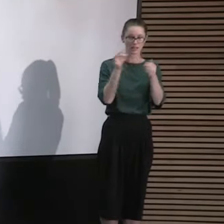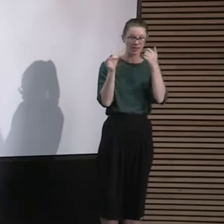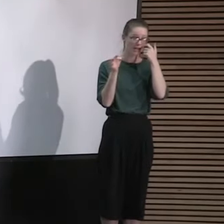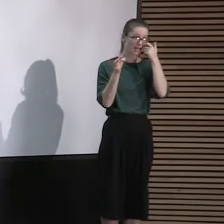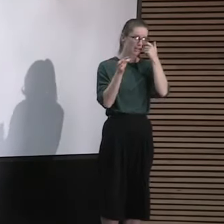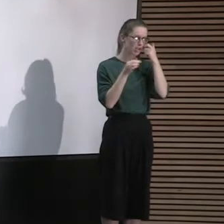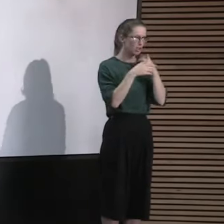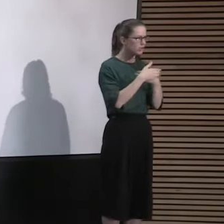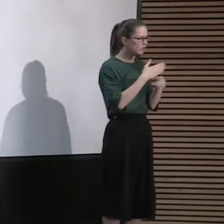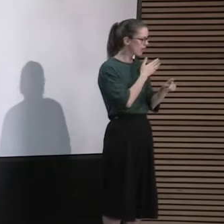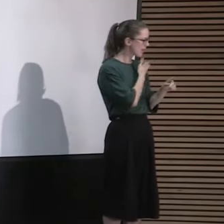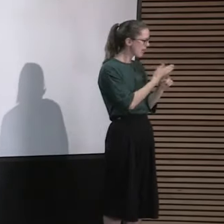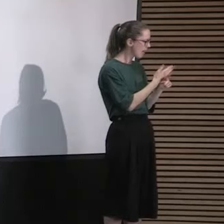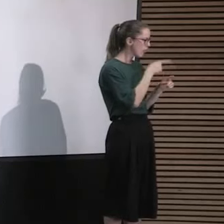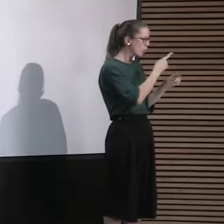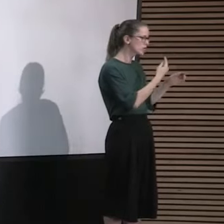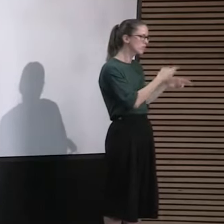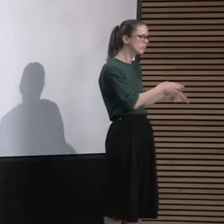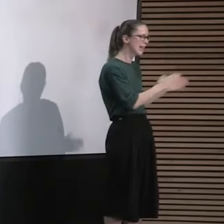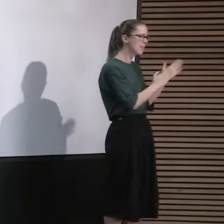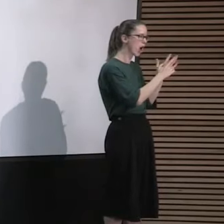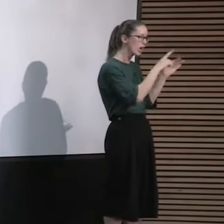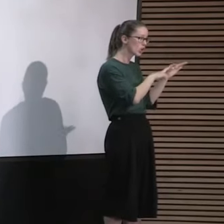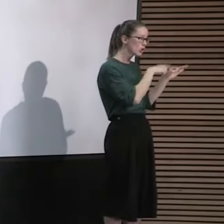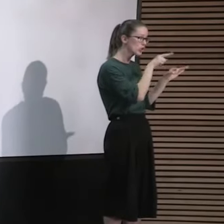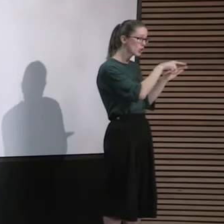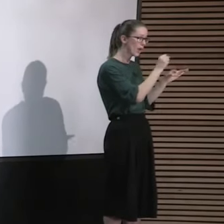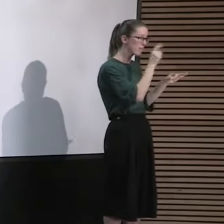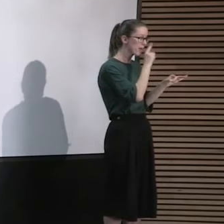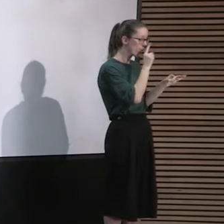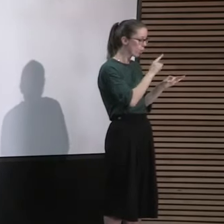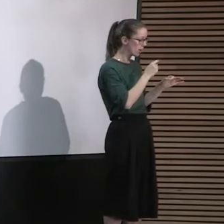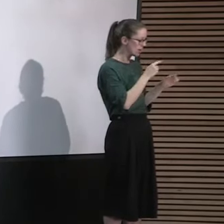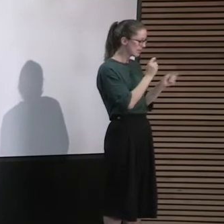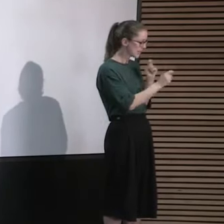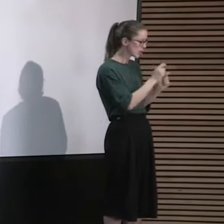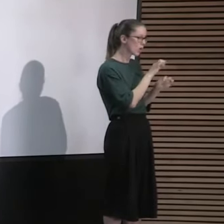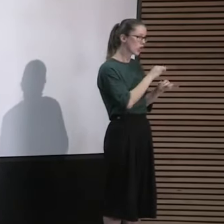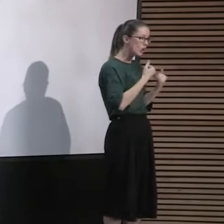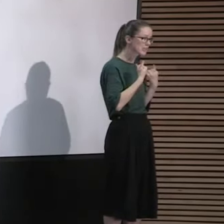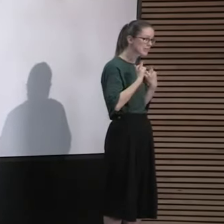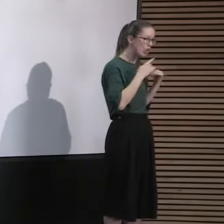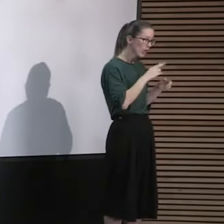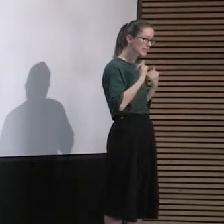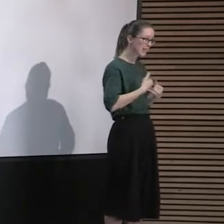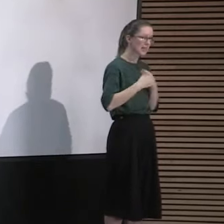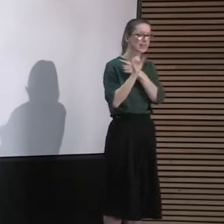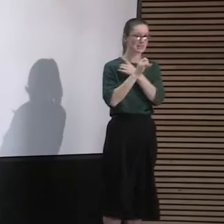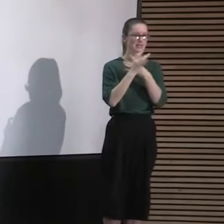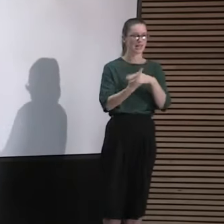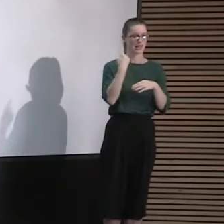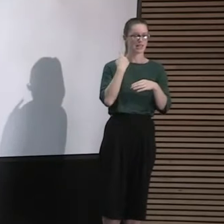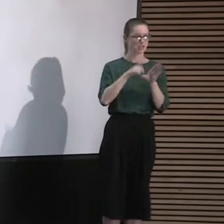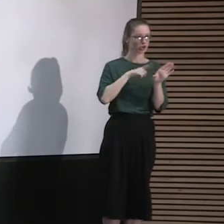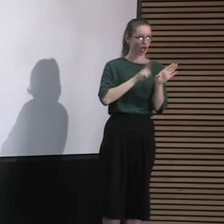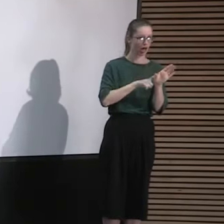asymptomatic testing at MIQ? There was surveillance testing of asymptomatic workers, yes, that started occurring in July. And so do we you